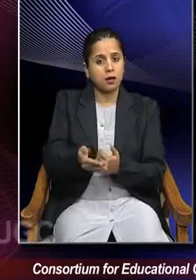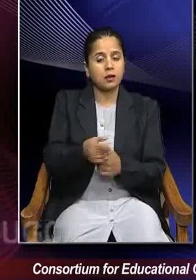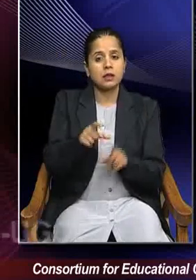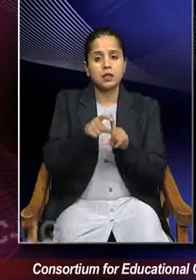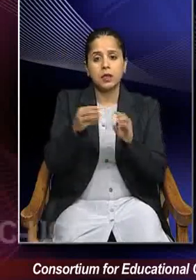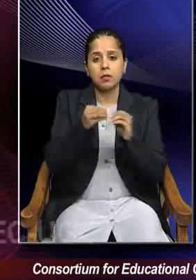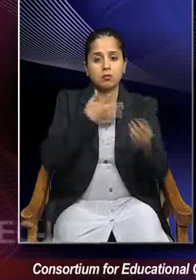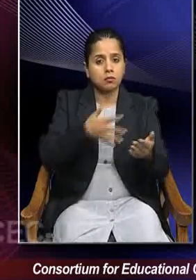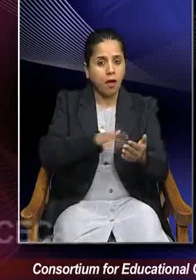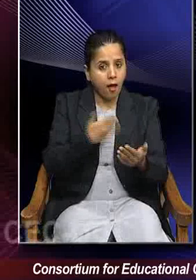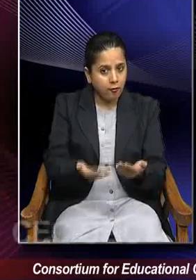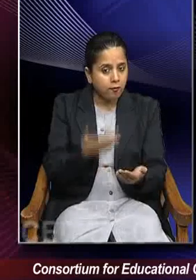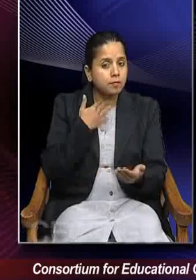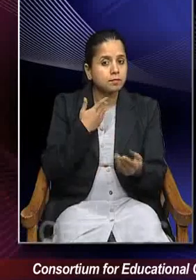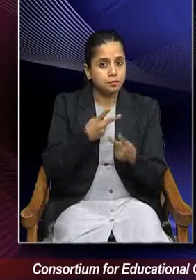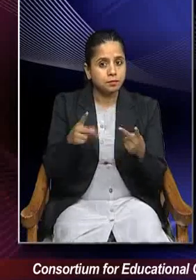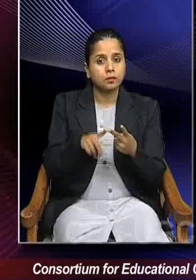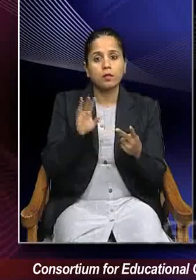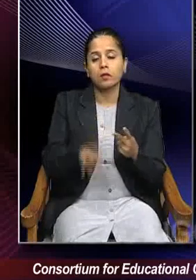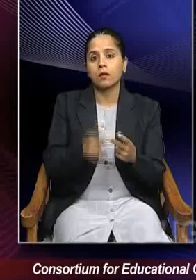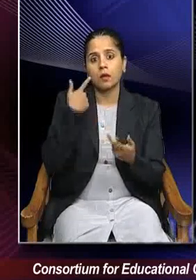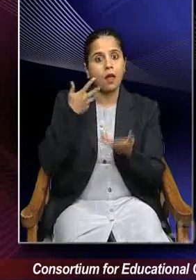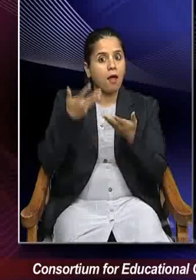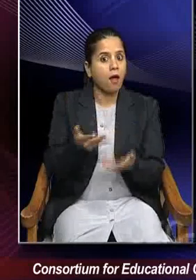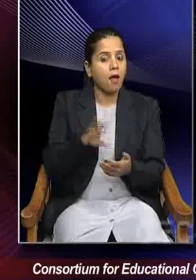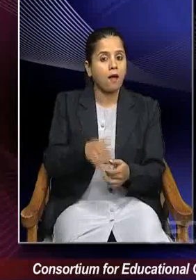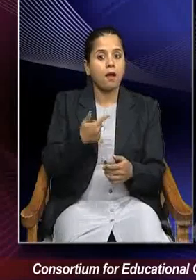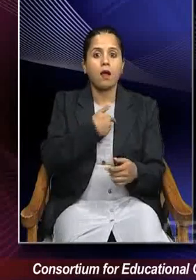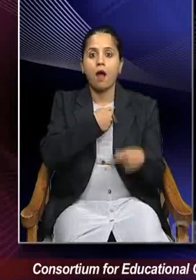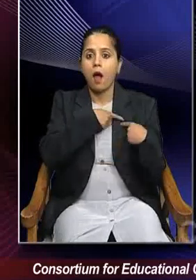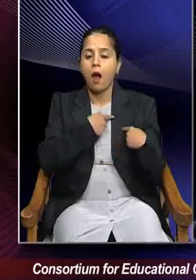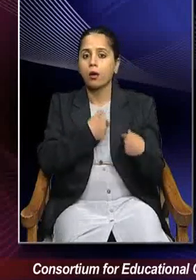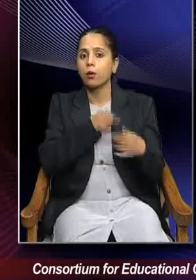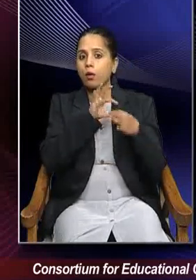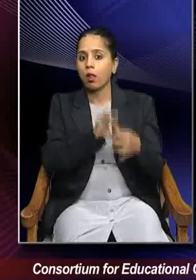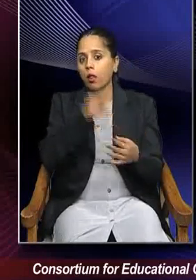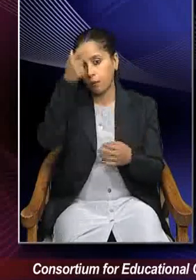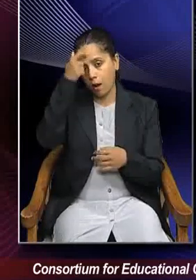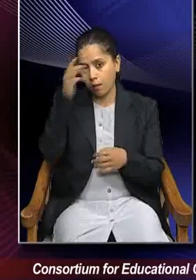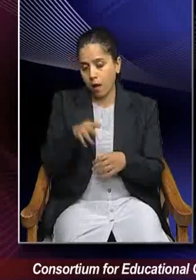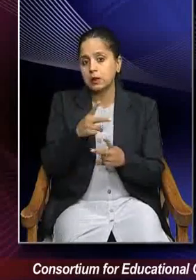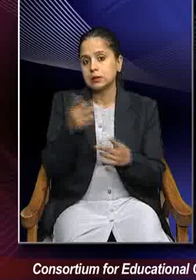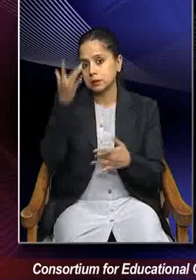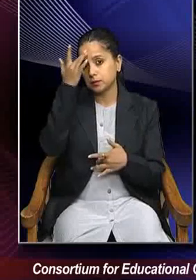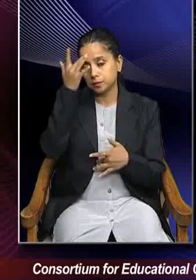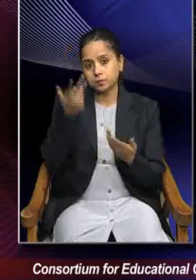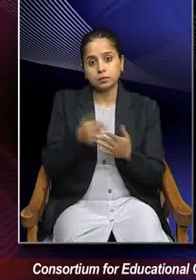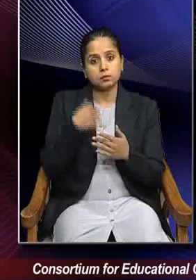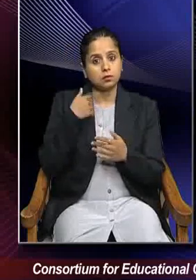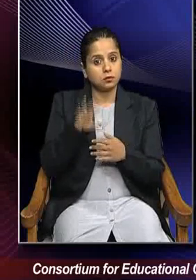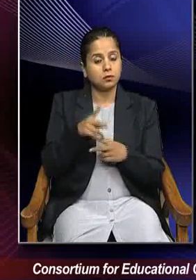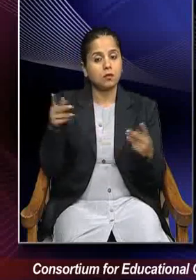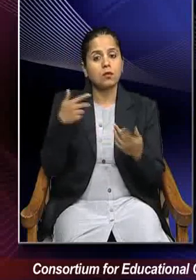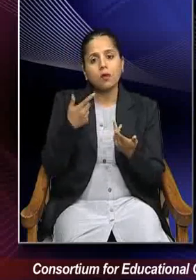diabetes. India is also has a huge burden of cardiovascular diseases. And of course, we have this problem of